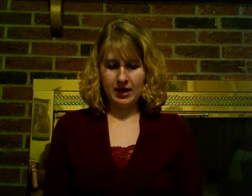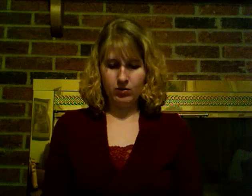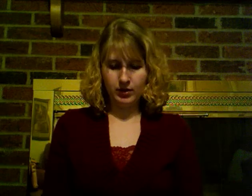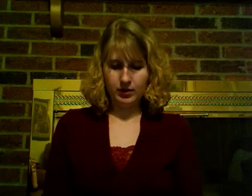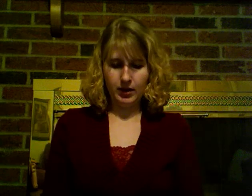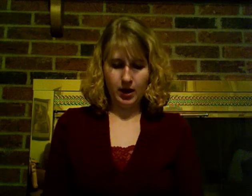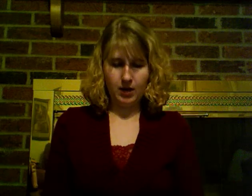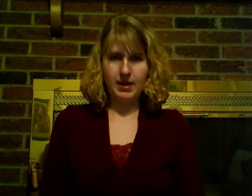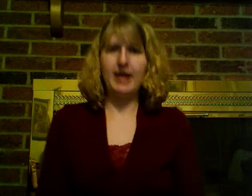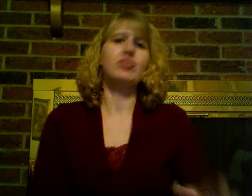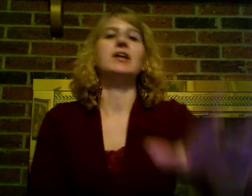down